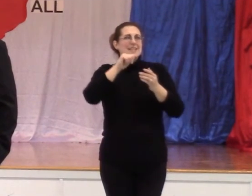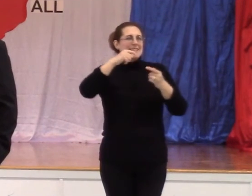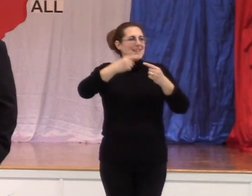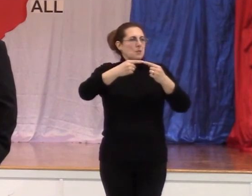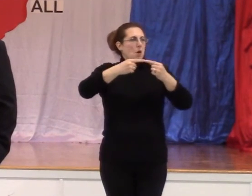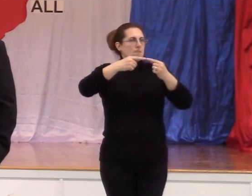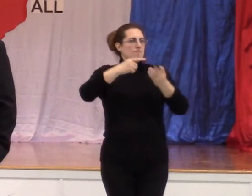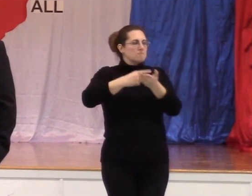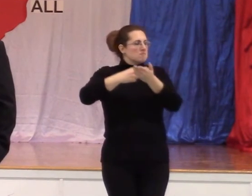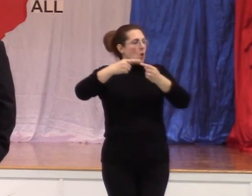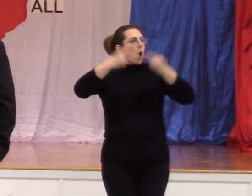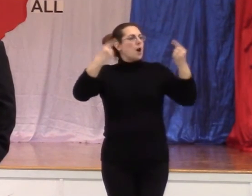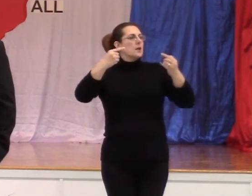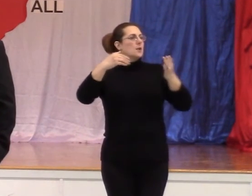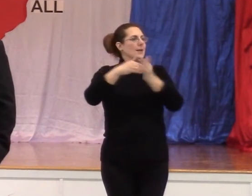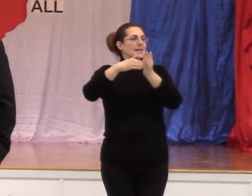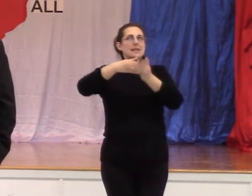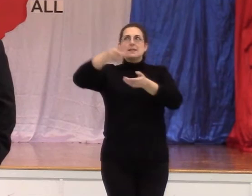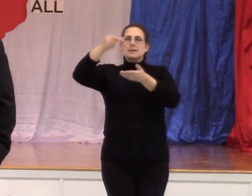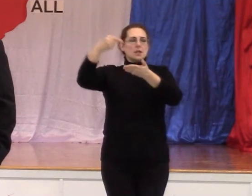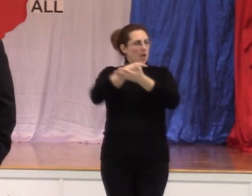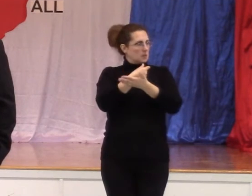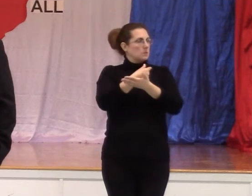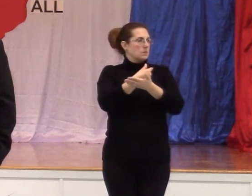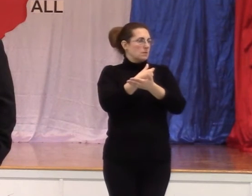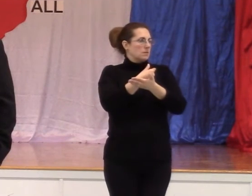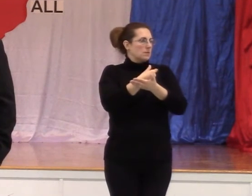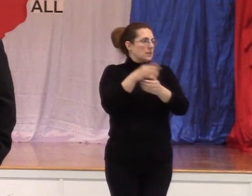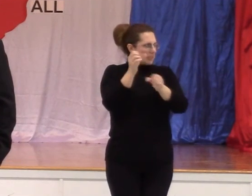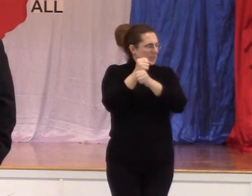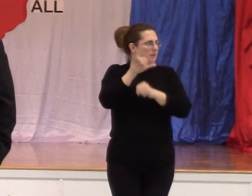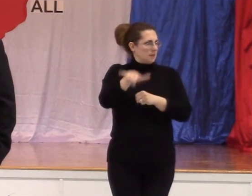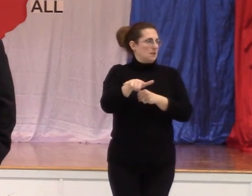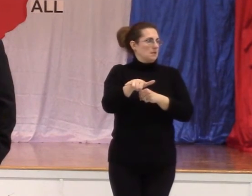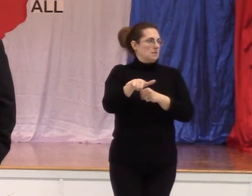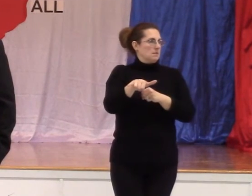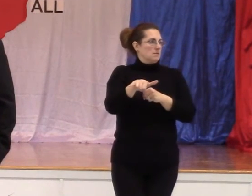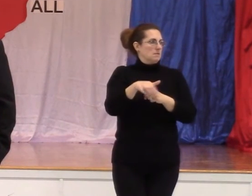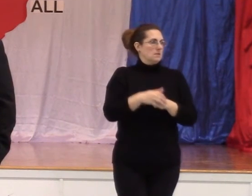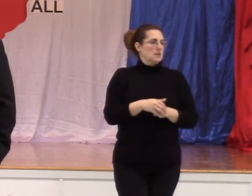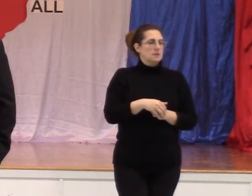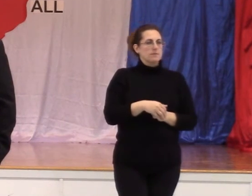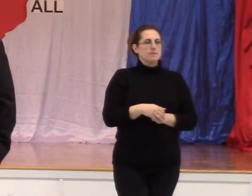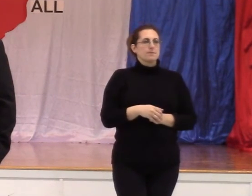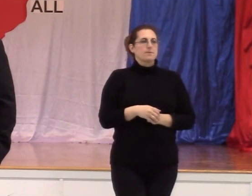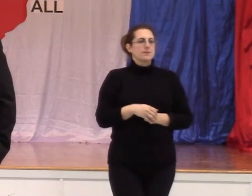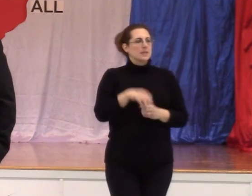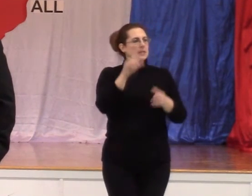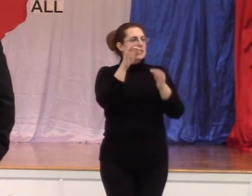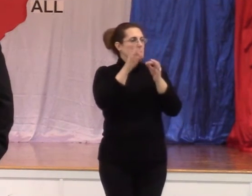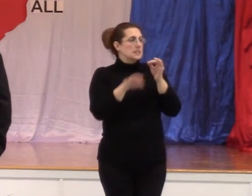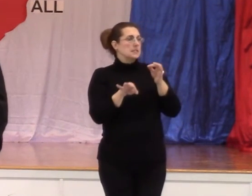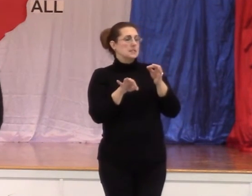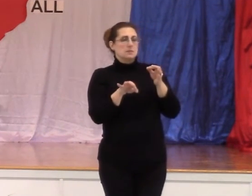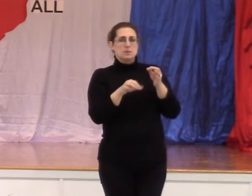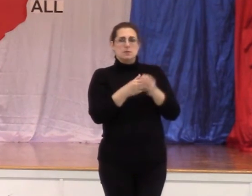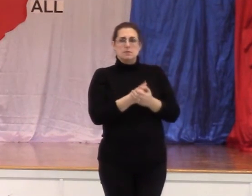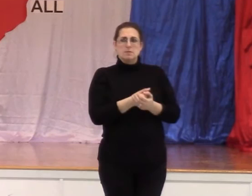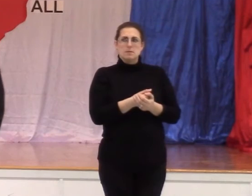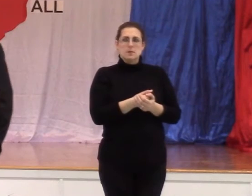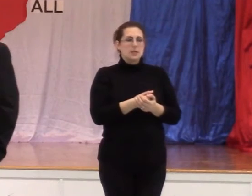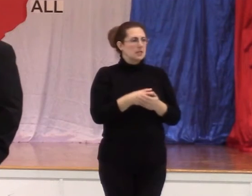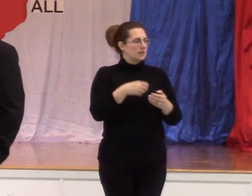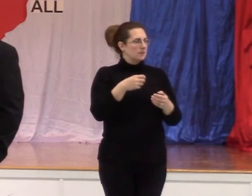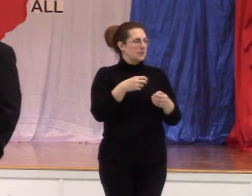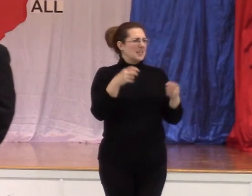Okay? This is simple to hear, but of course it's